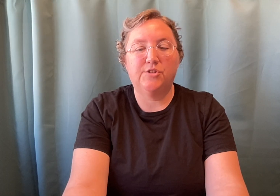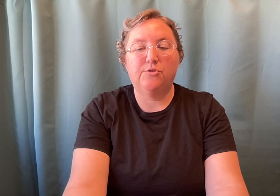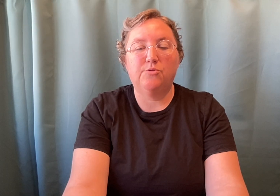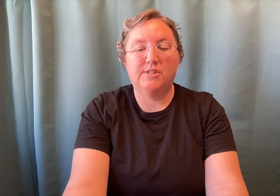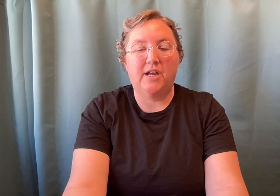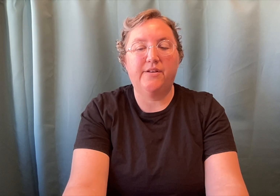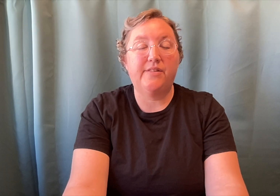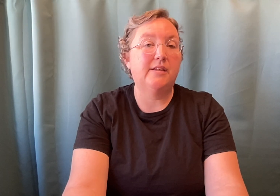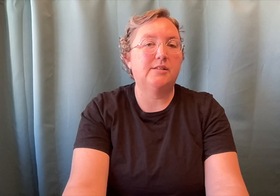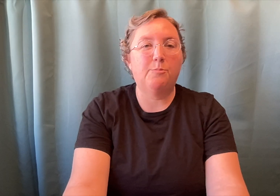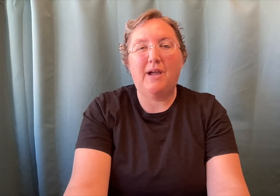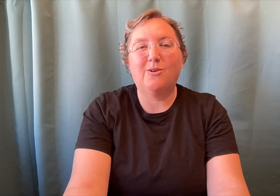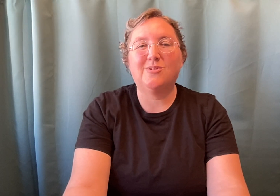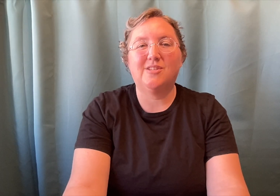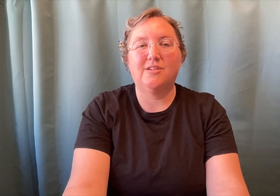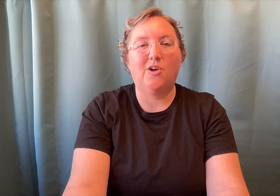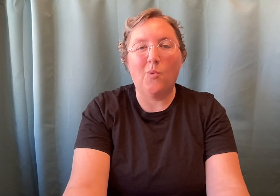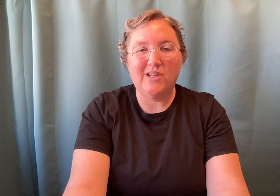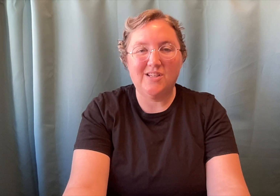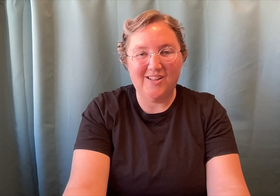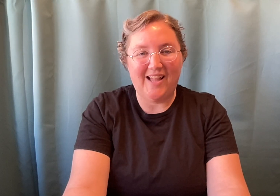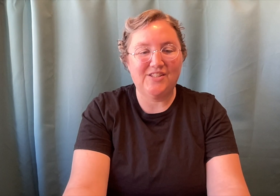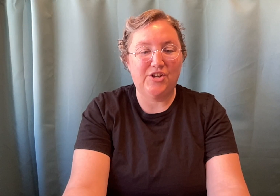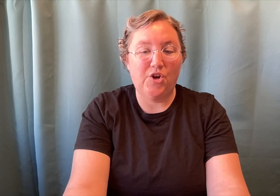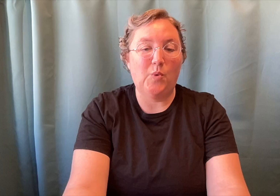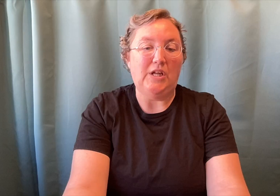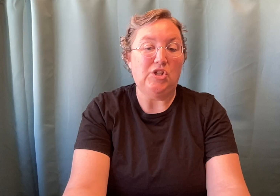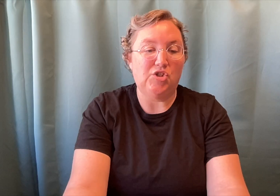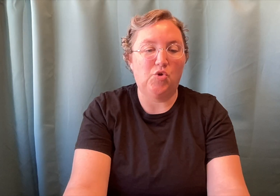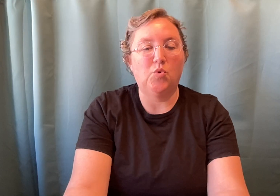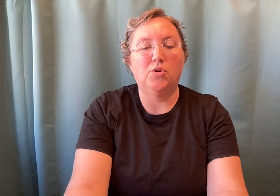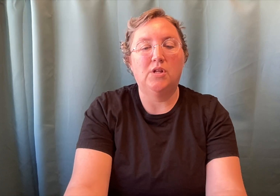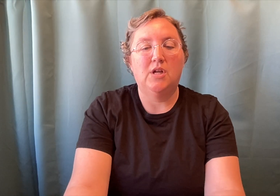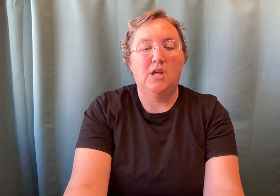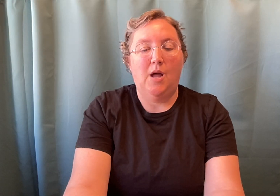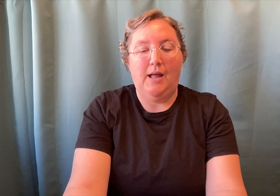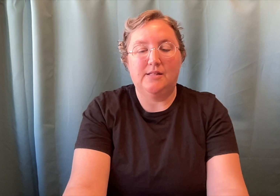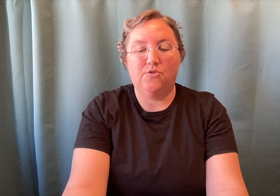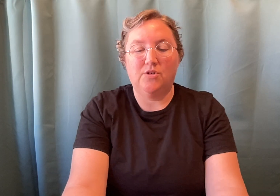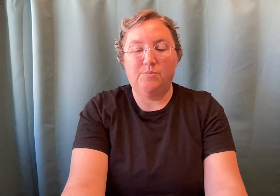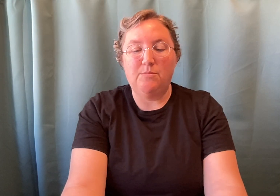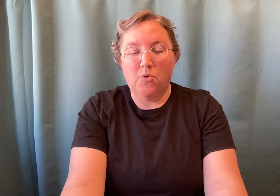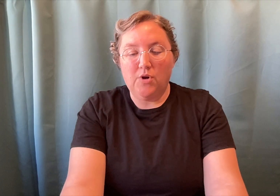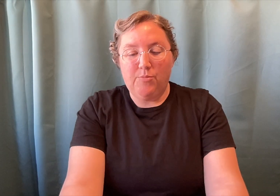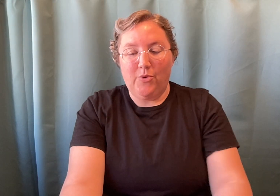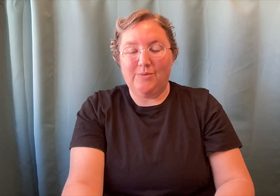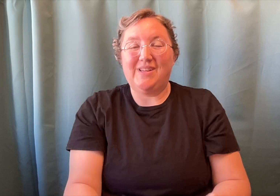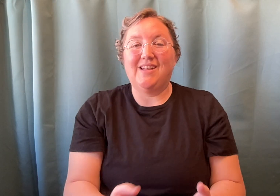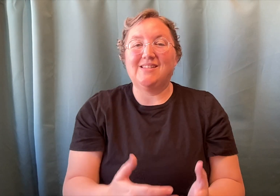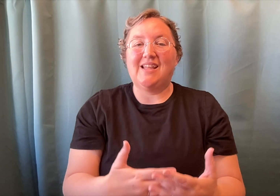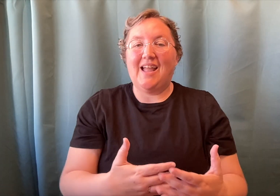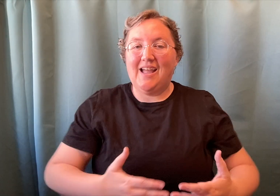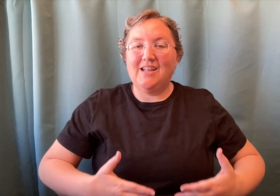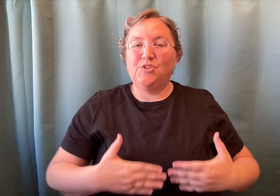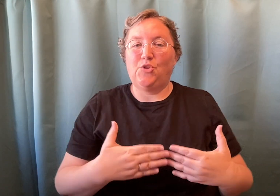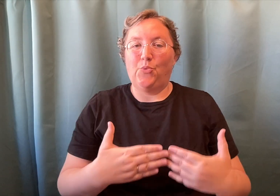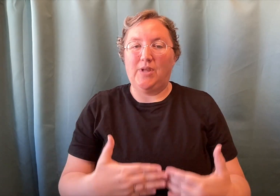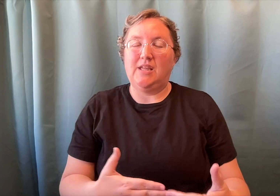to sign things about going to class and going to school. It's going to be more important because as we